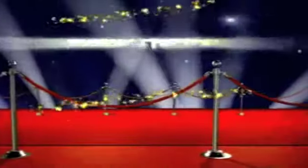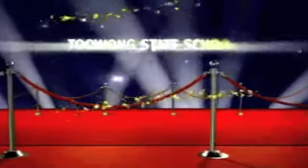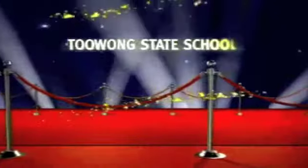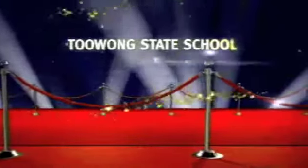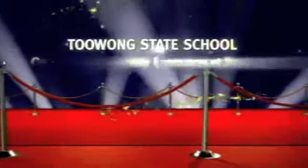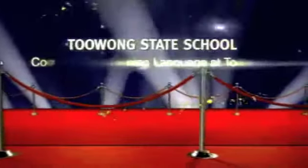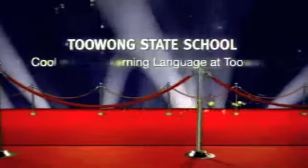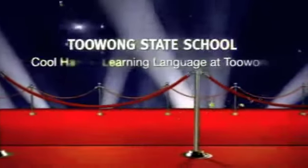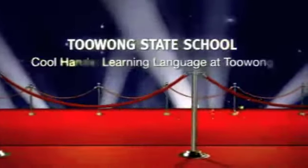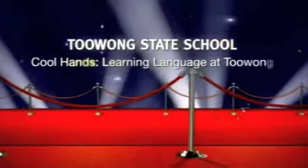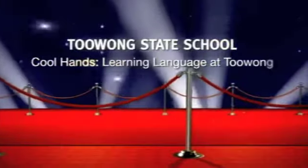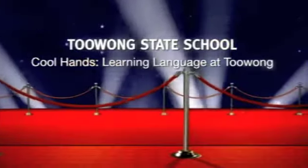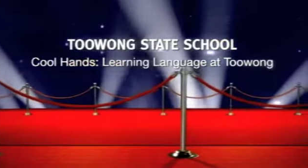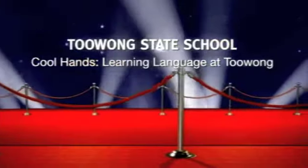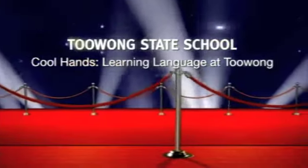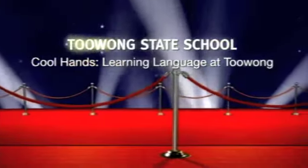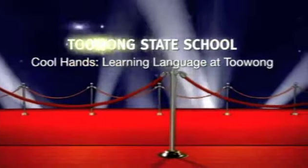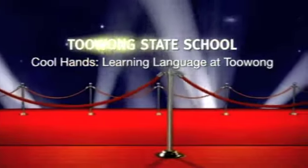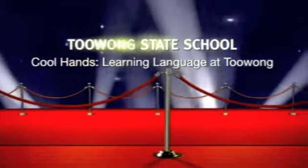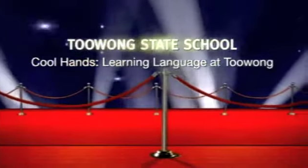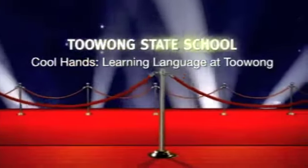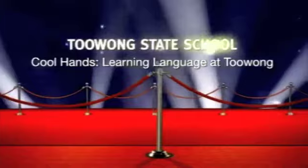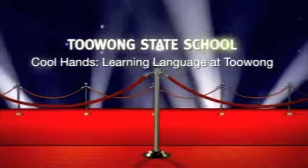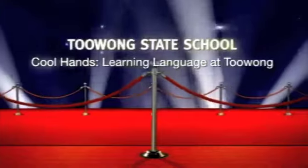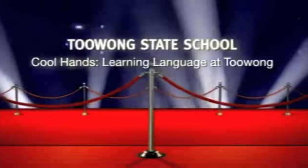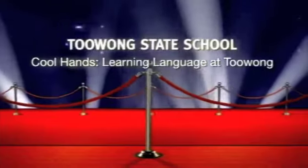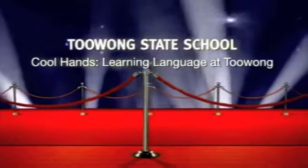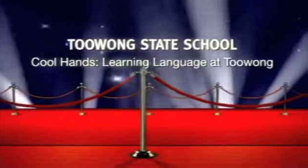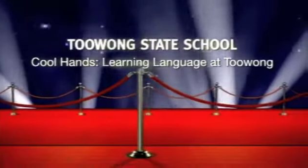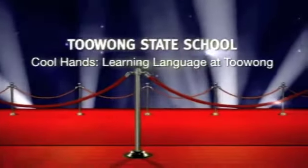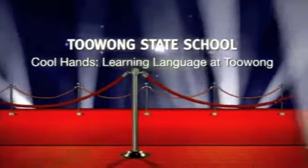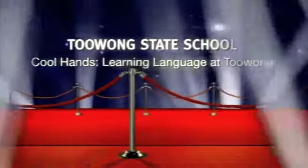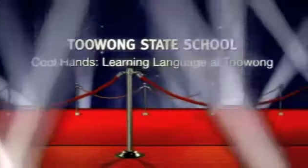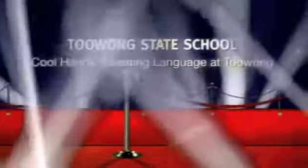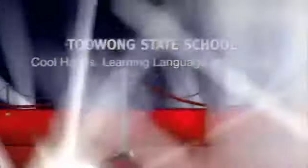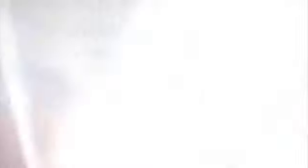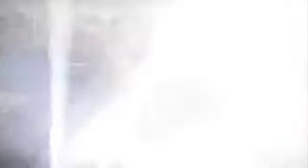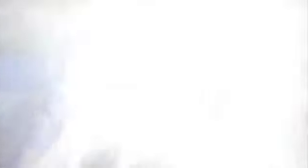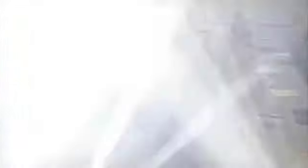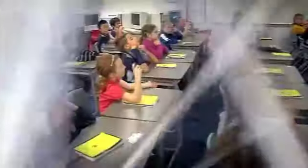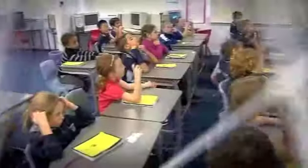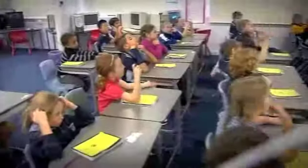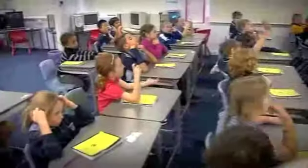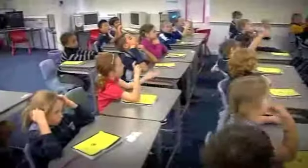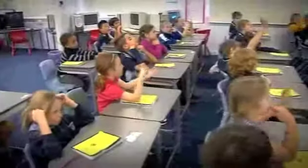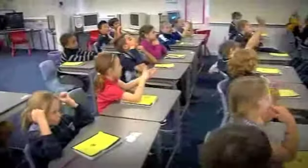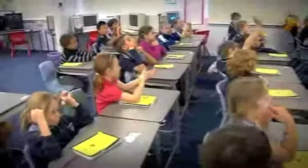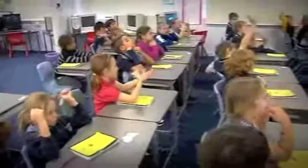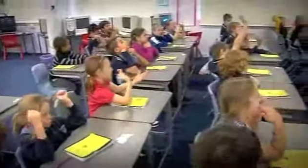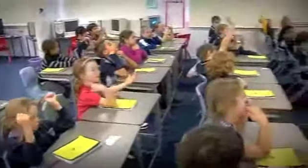Toowong State School. Cool Hands. Learning language at Toowong. Hands-on learning has taken on